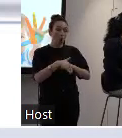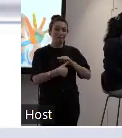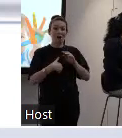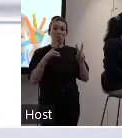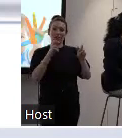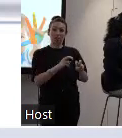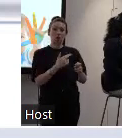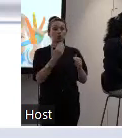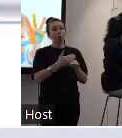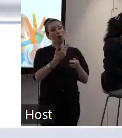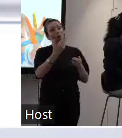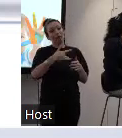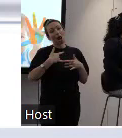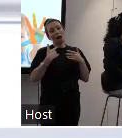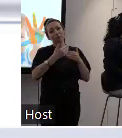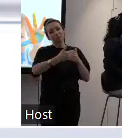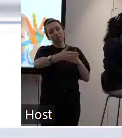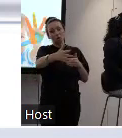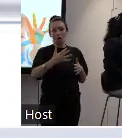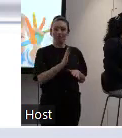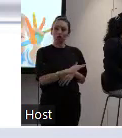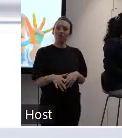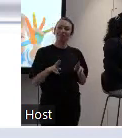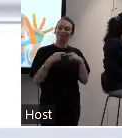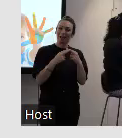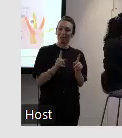outcomes for children and families.